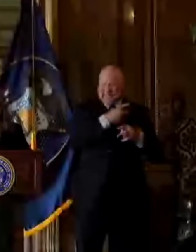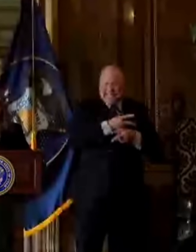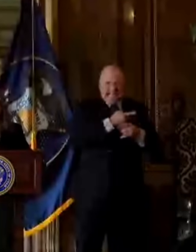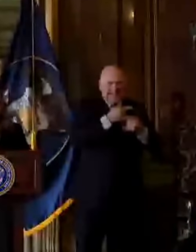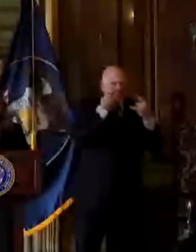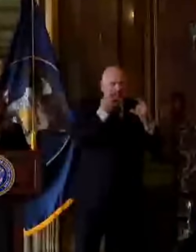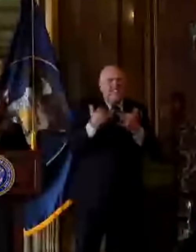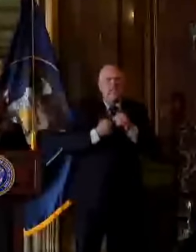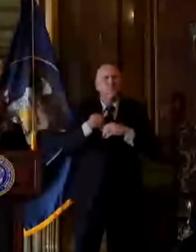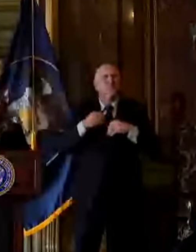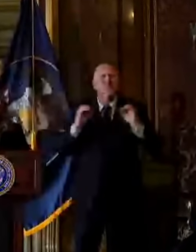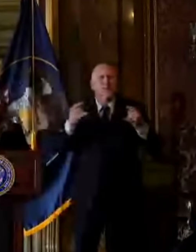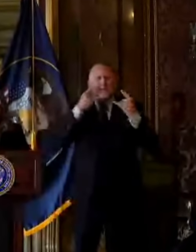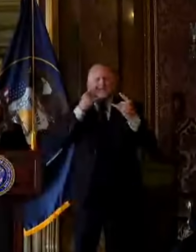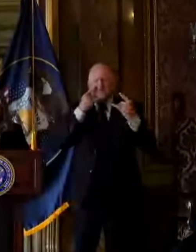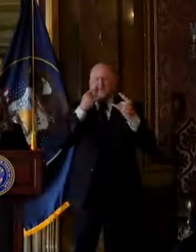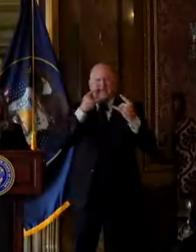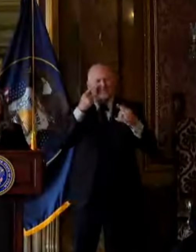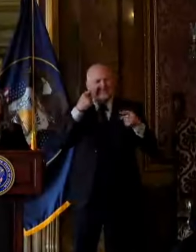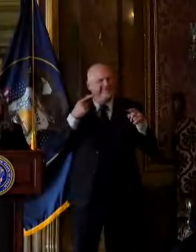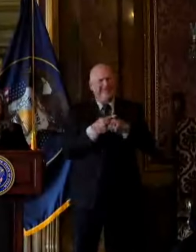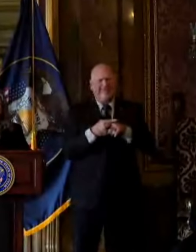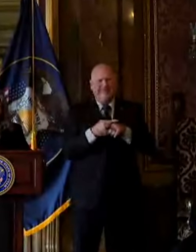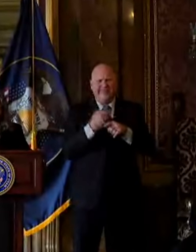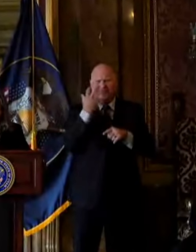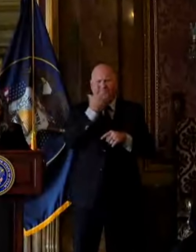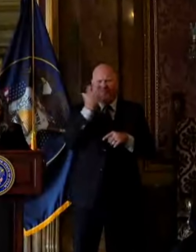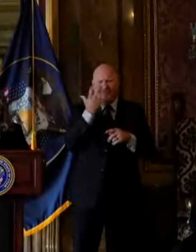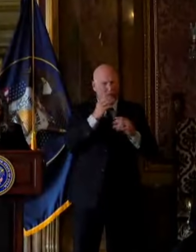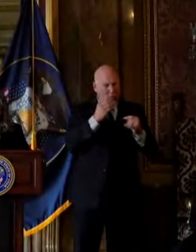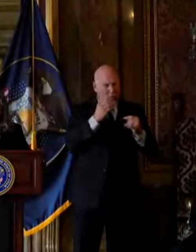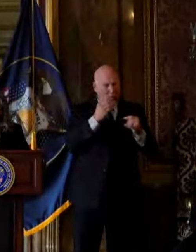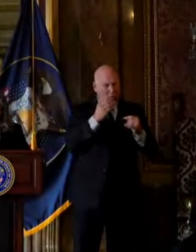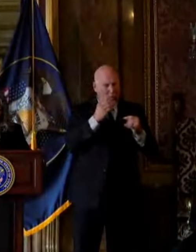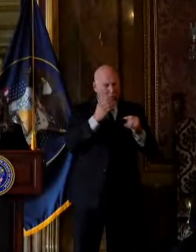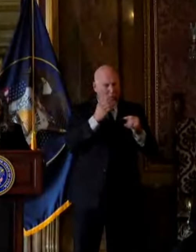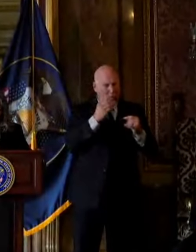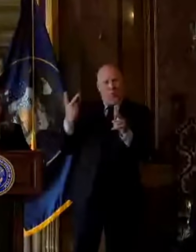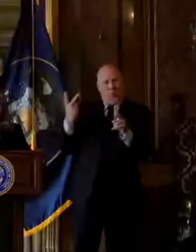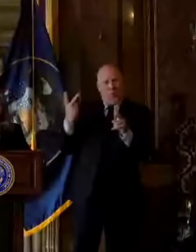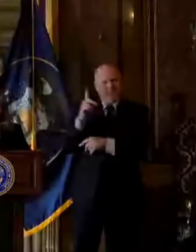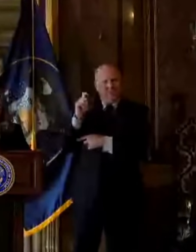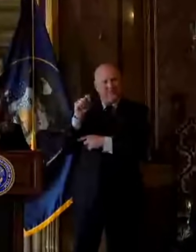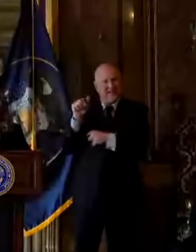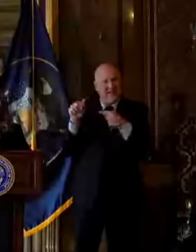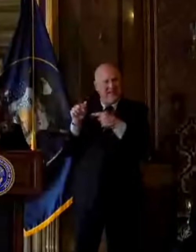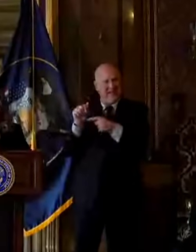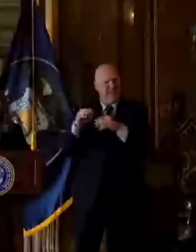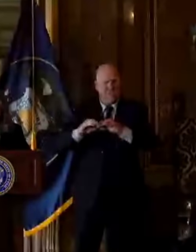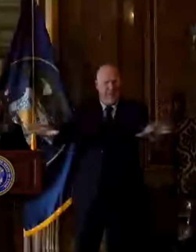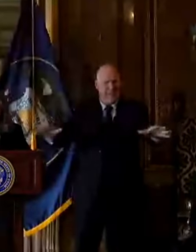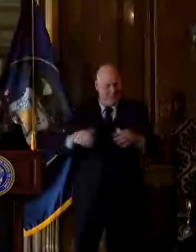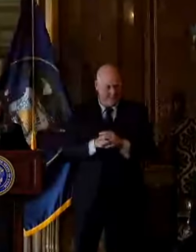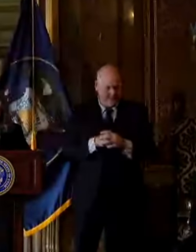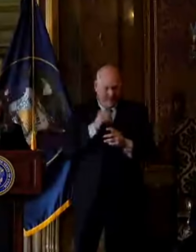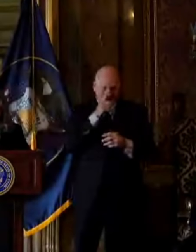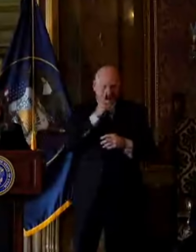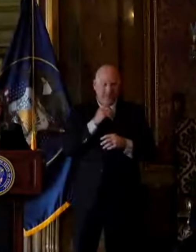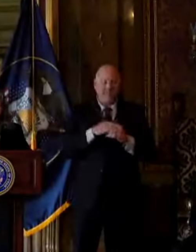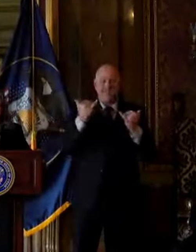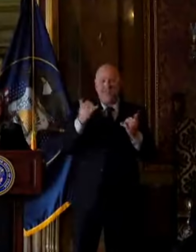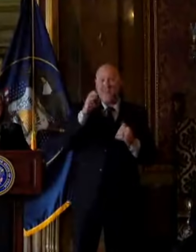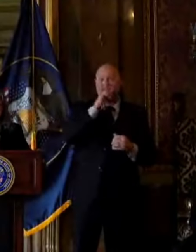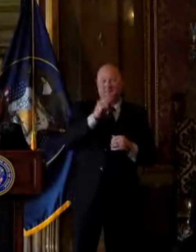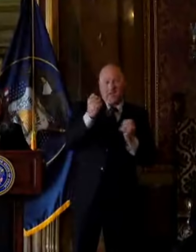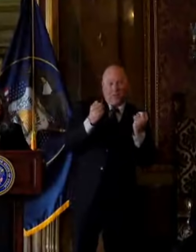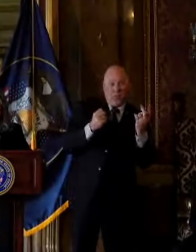only 38.1% of Utah children ages 12 to 17 are fully vaccinated against COVID-19. No health district